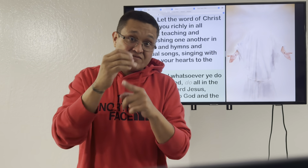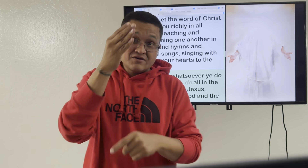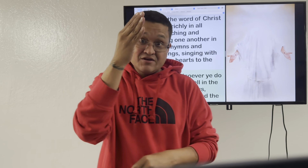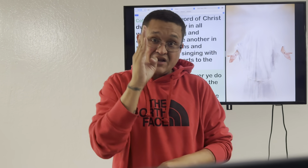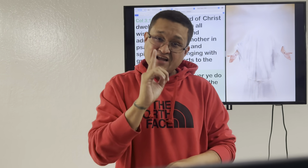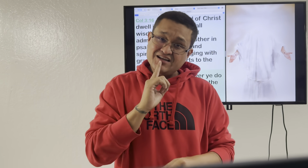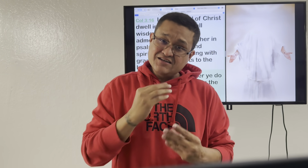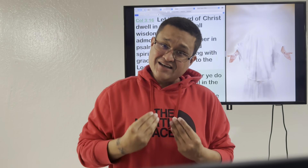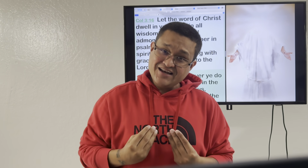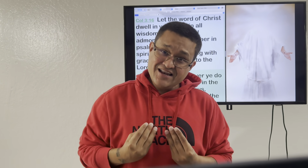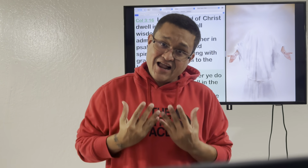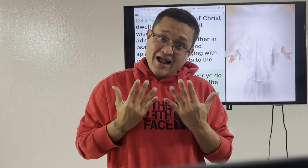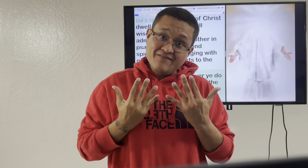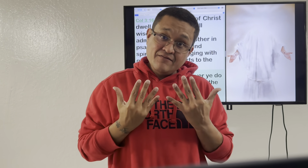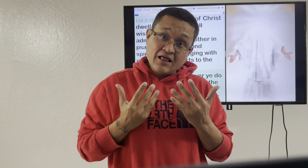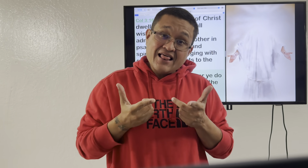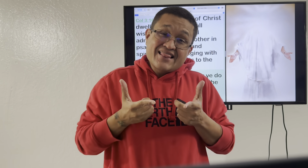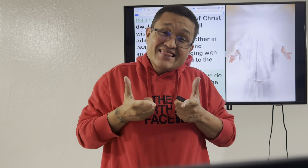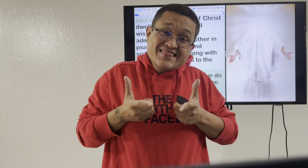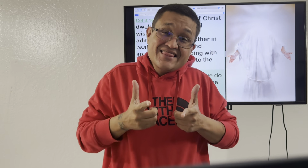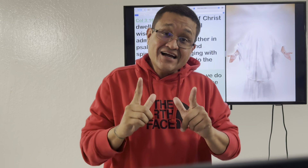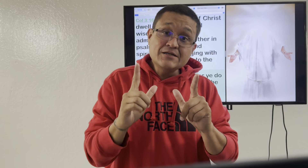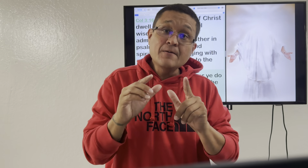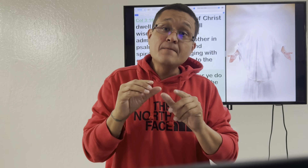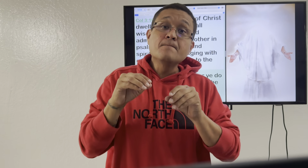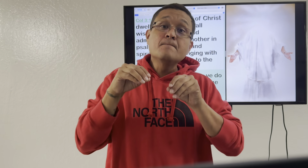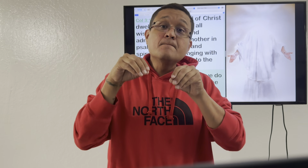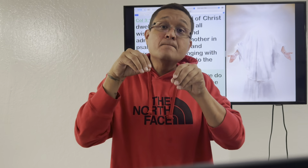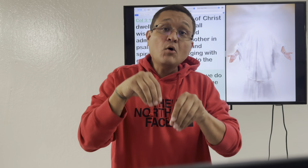The word of Christ is not dead, it's a living word.